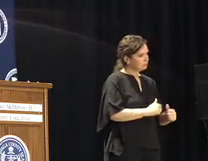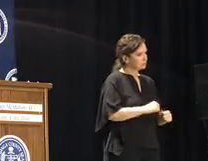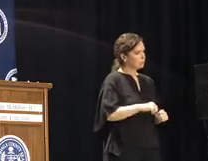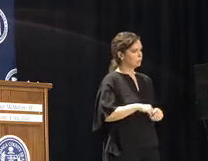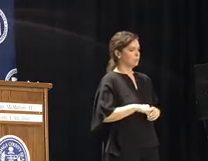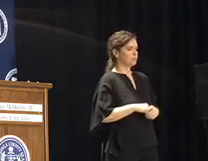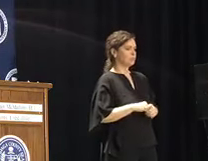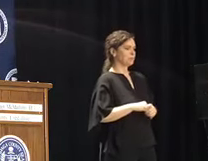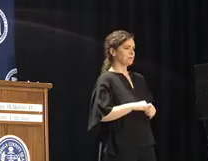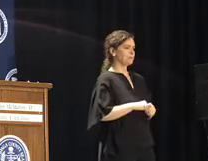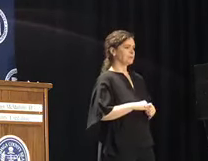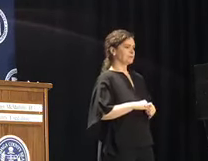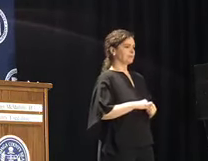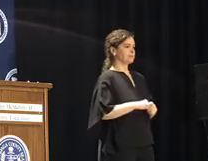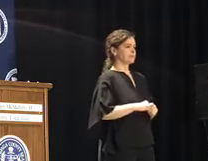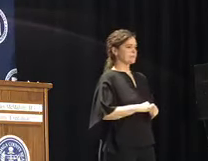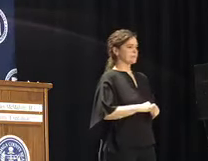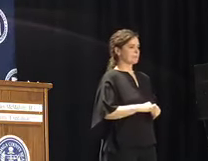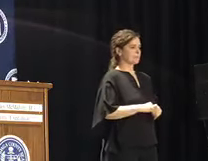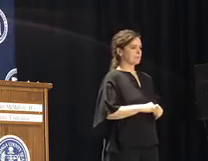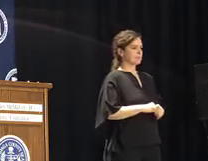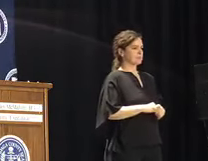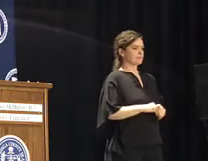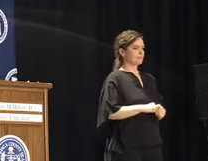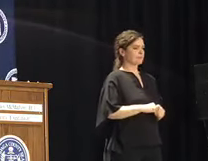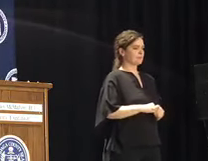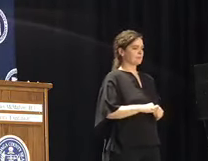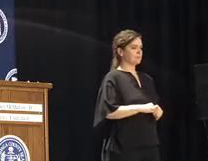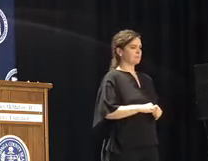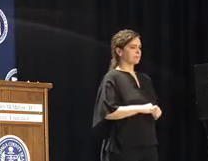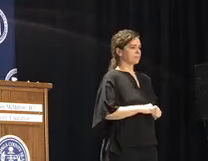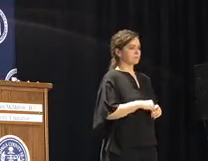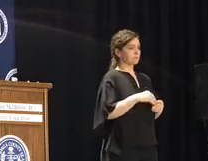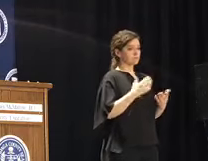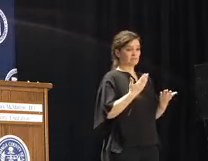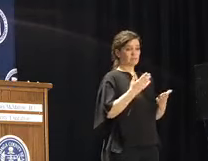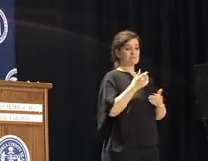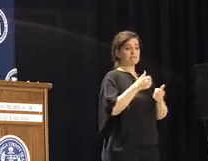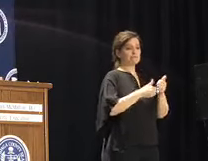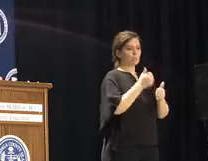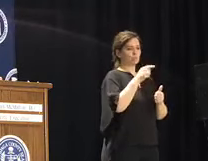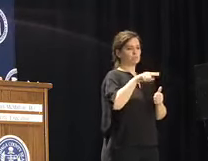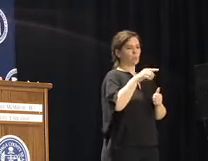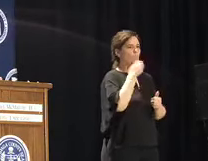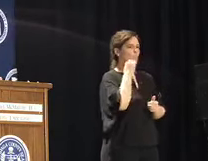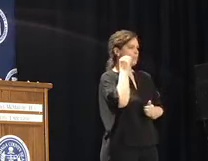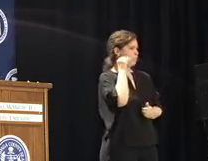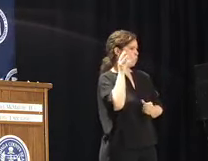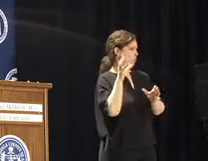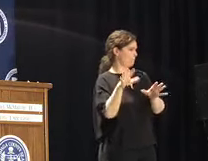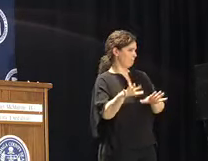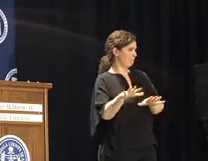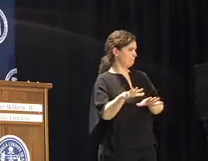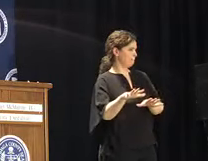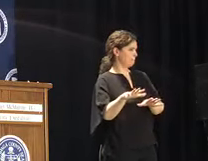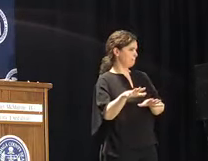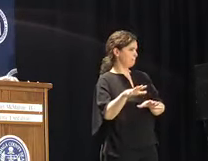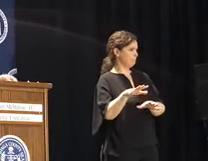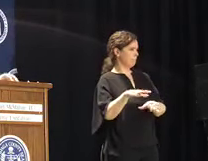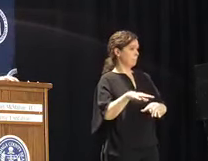other 90 plus individuals are at home. Some of them are getting better. Some of